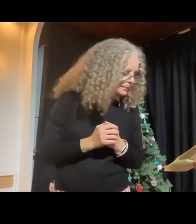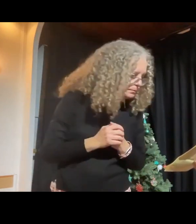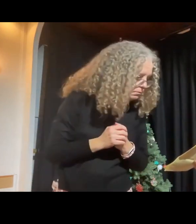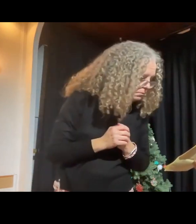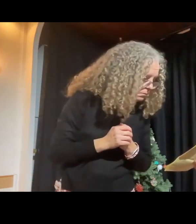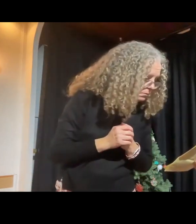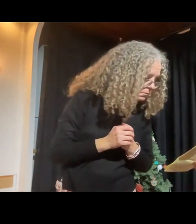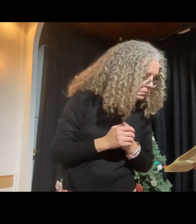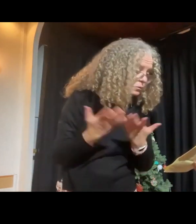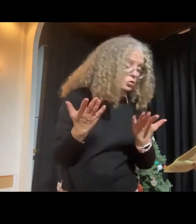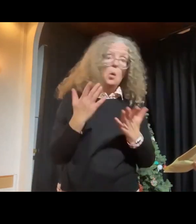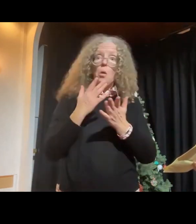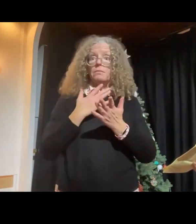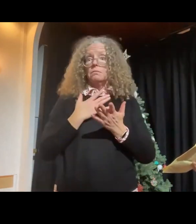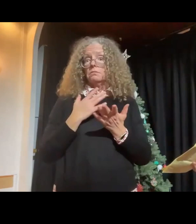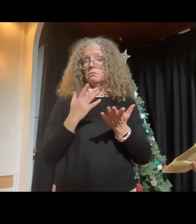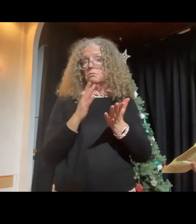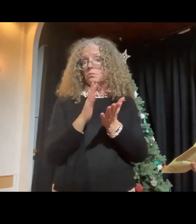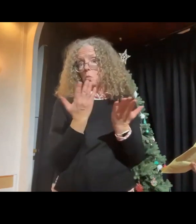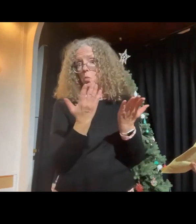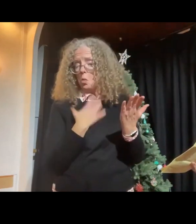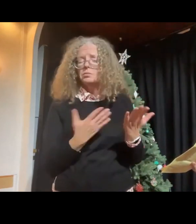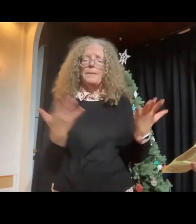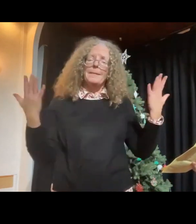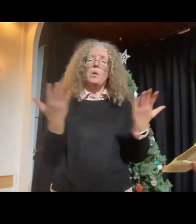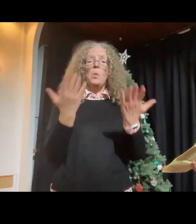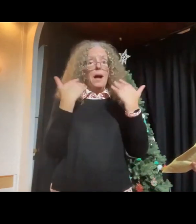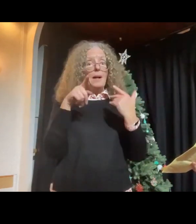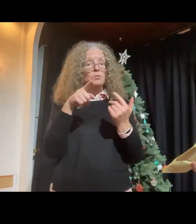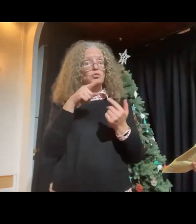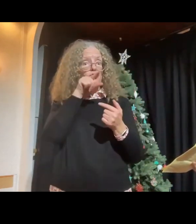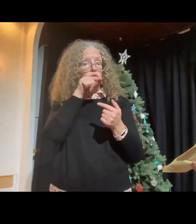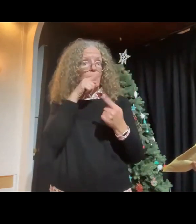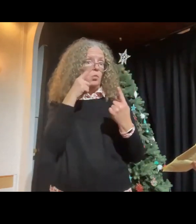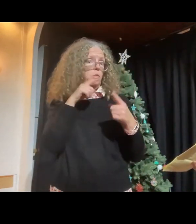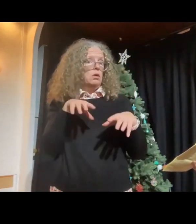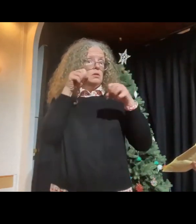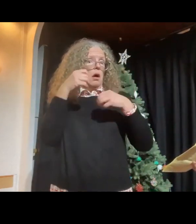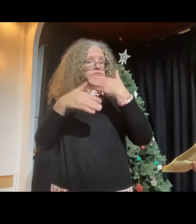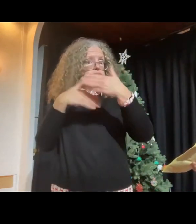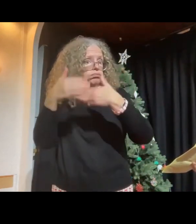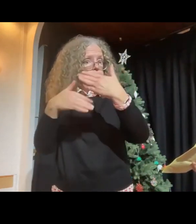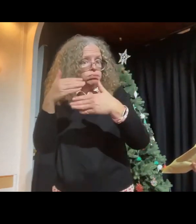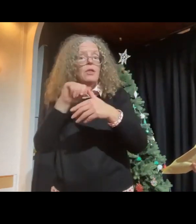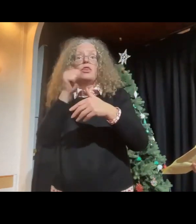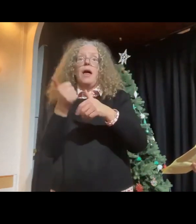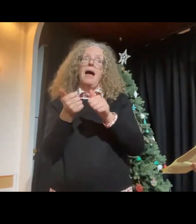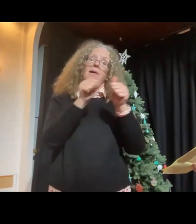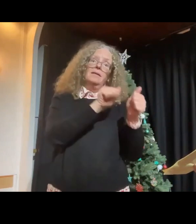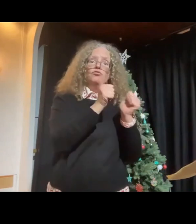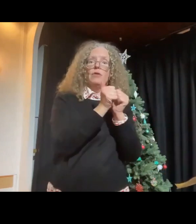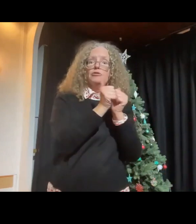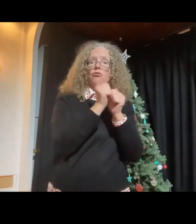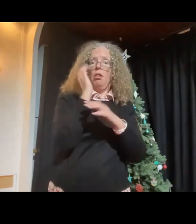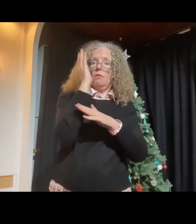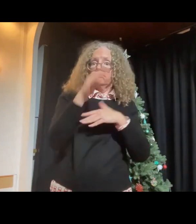He'll tell you more about the curriculum in Wales that supports BSL. So a very big warm welcome to both Rob